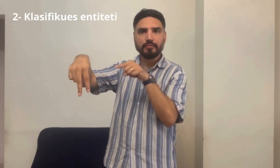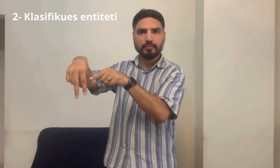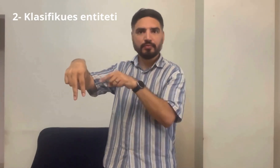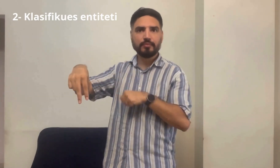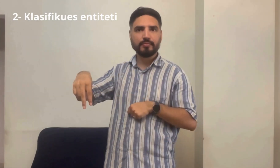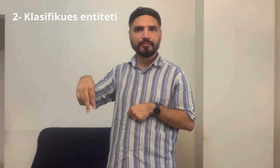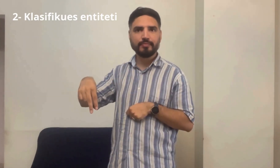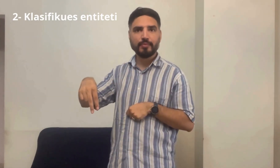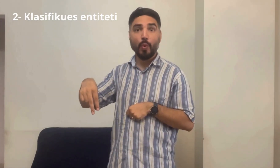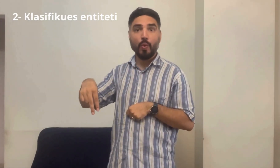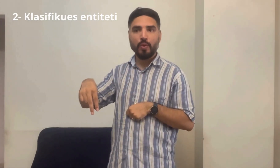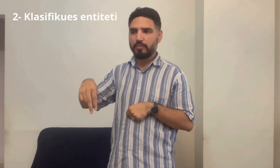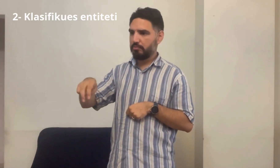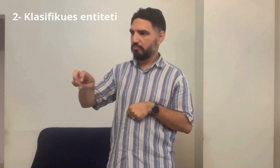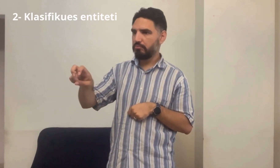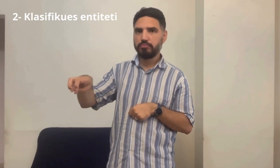or to someone walking,